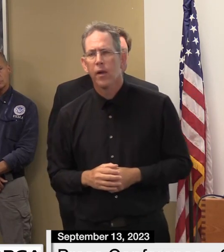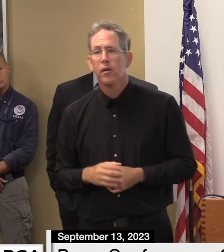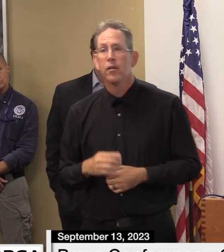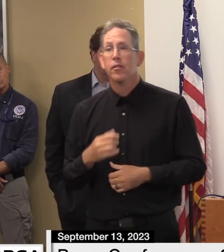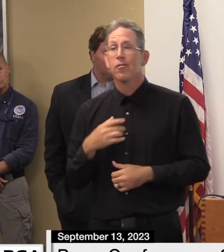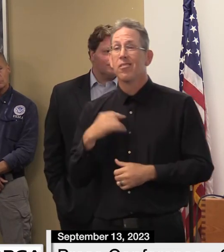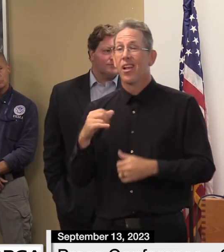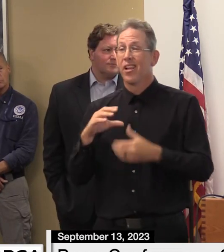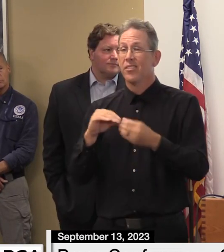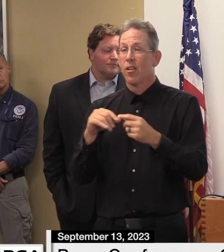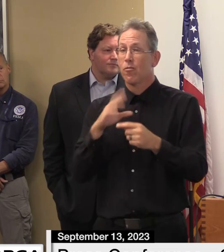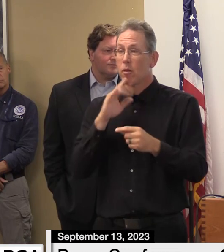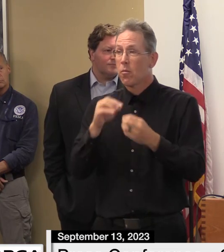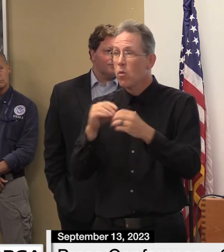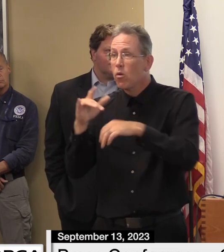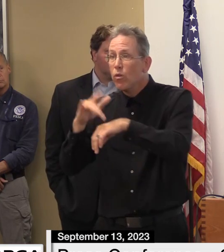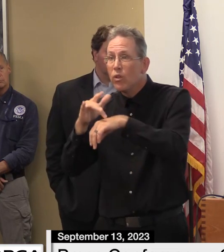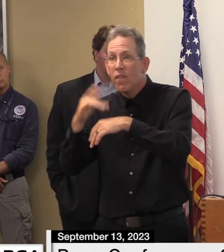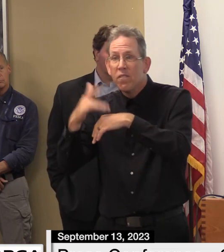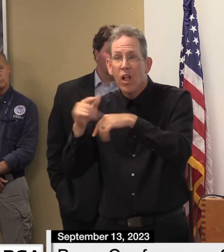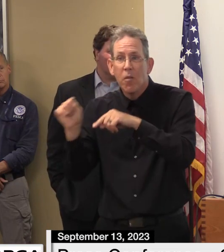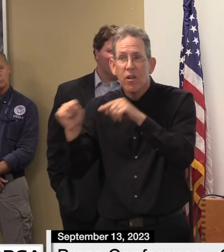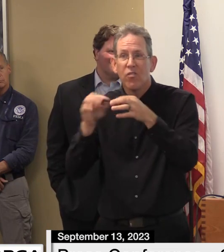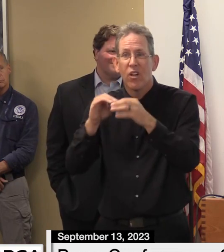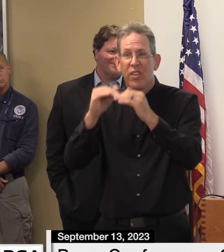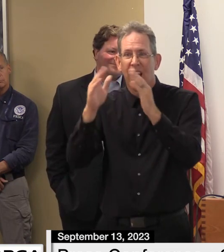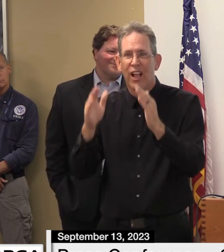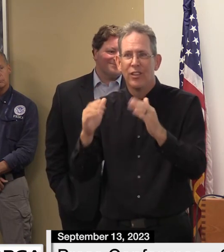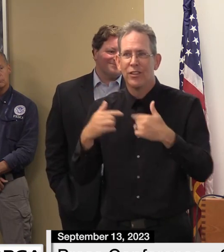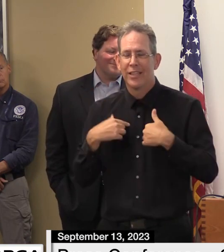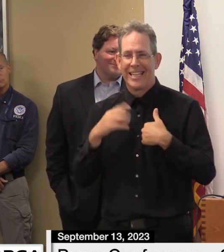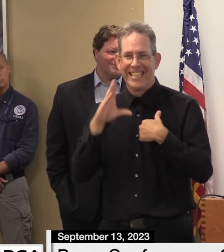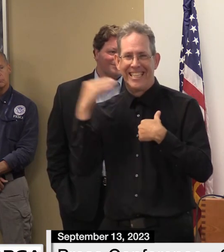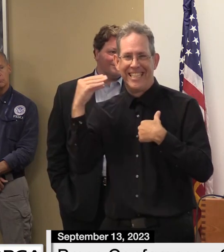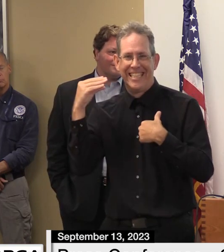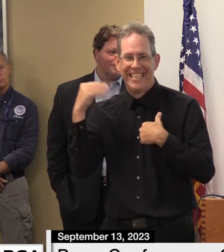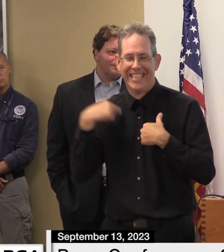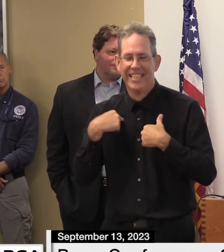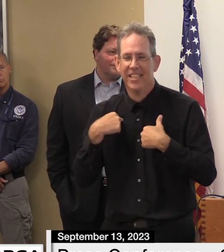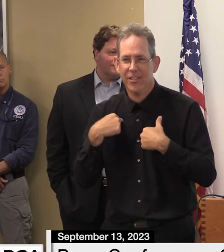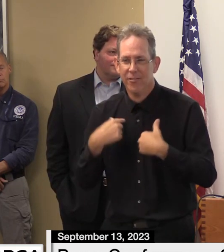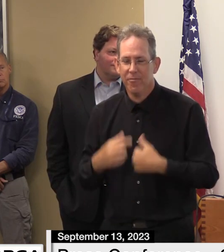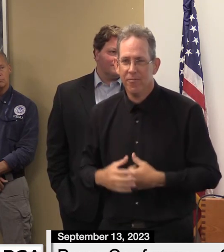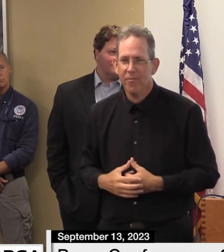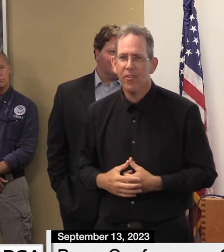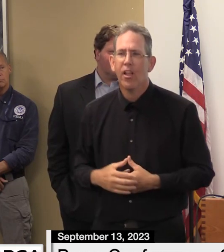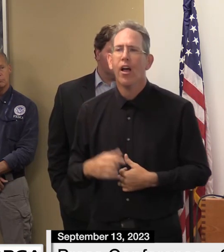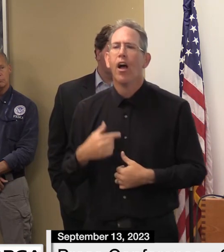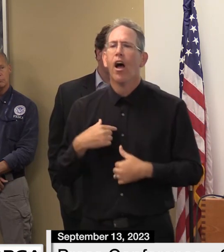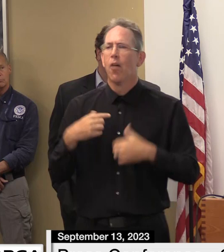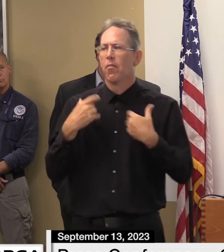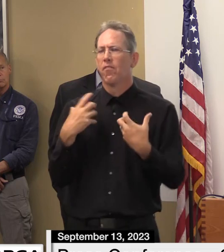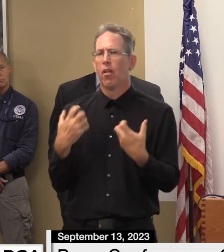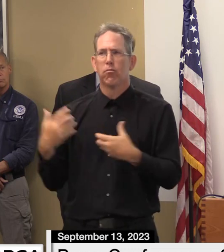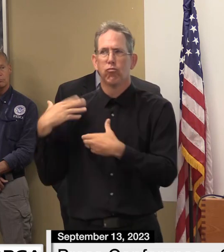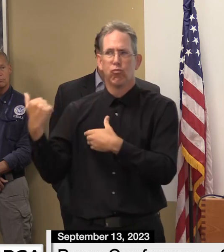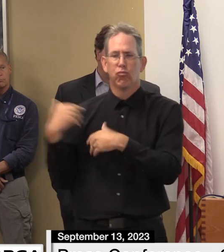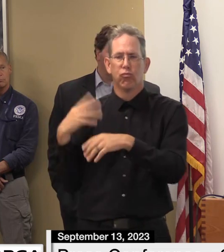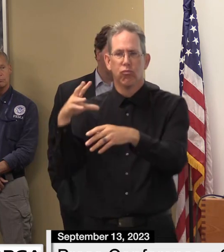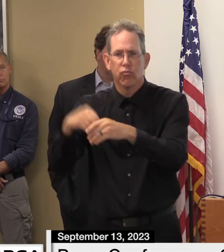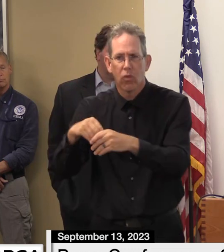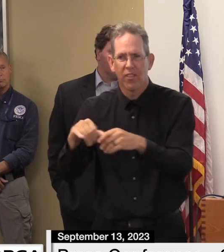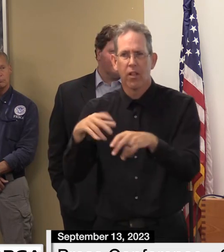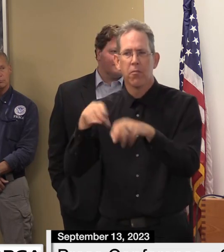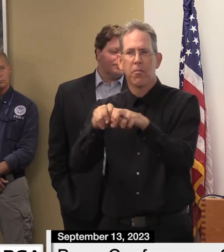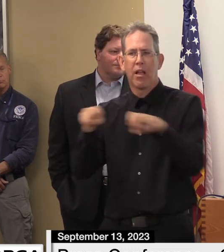more resources to support housing, it makes me happy. And I was pleased to serve on the advisory panel that